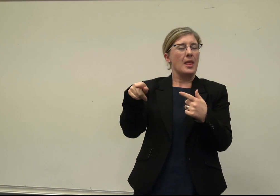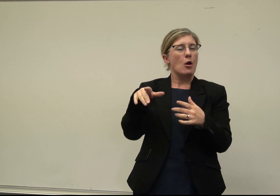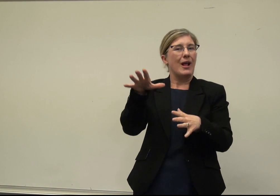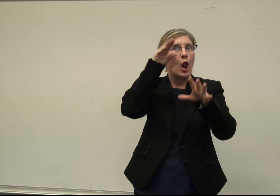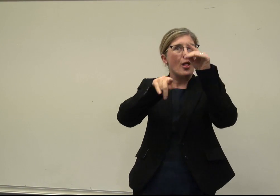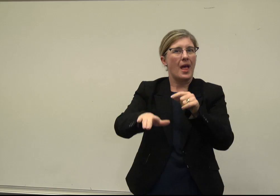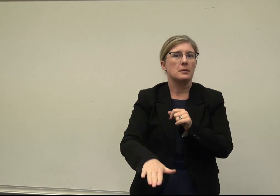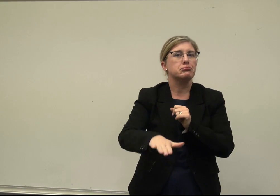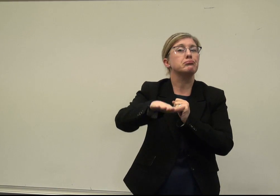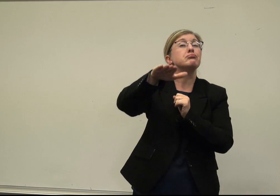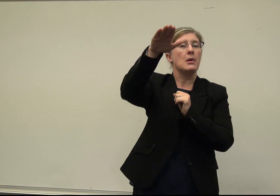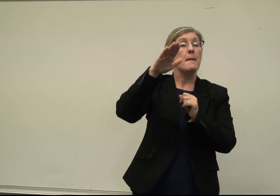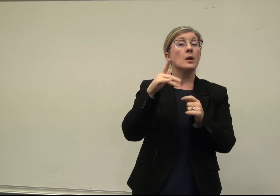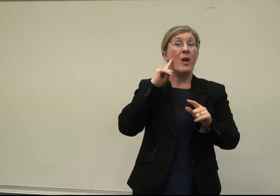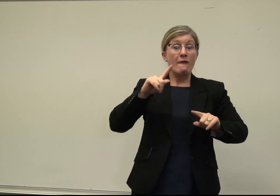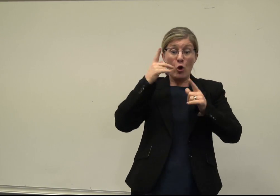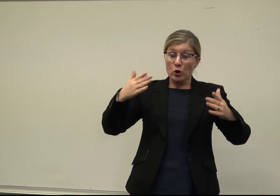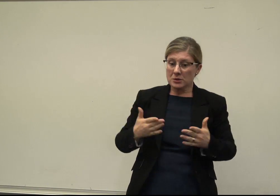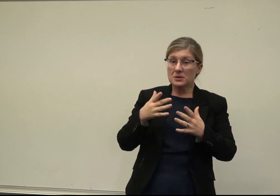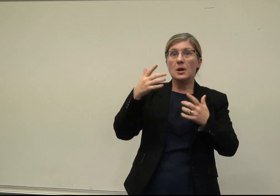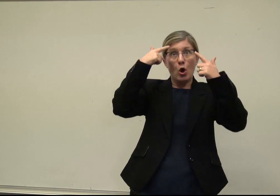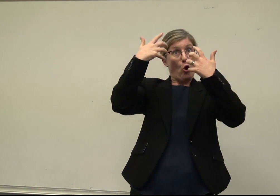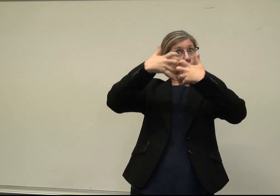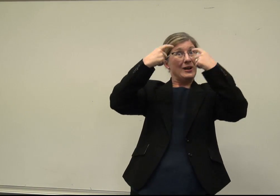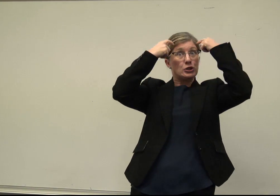are no useful or less useful languages.